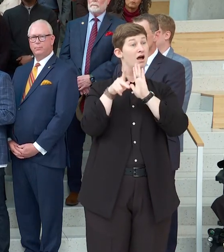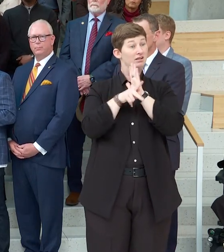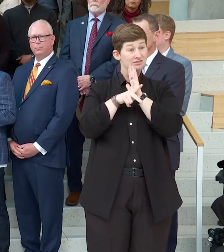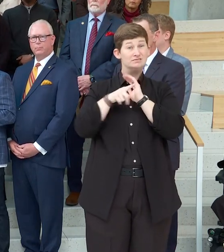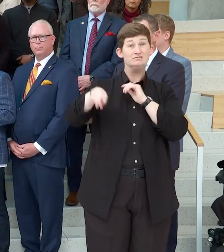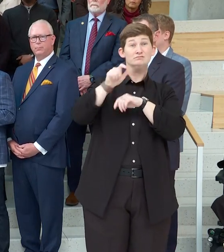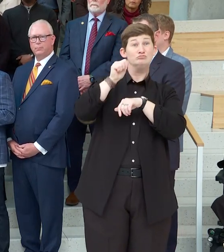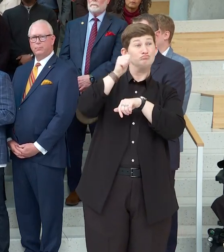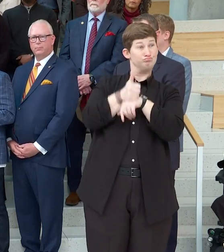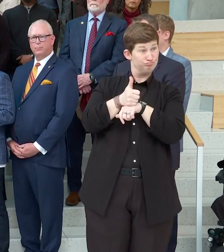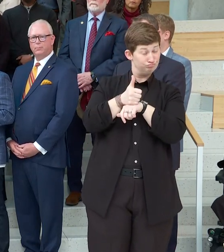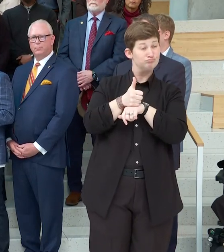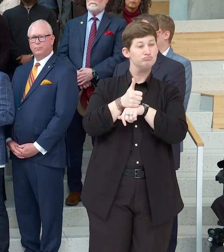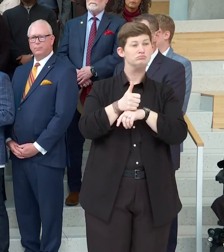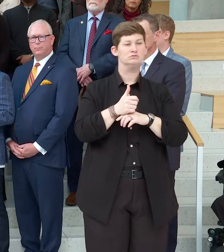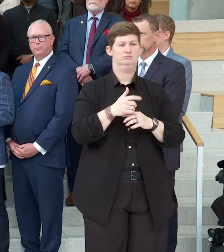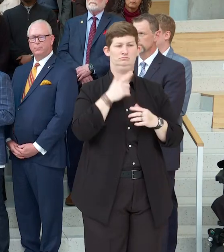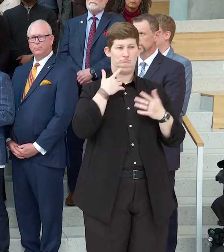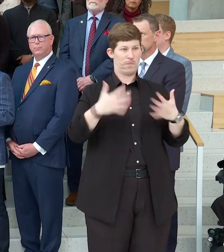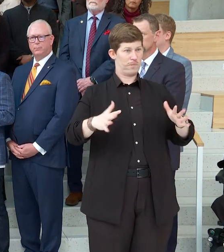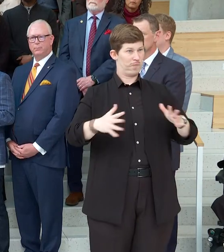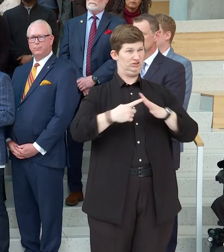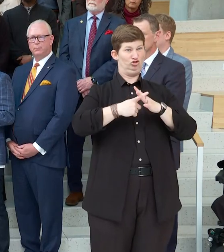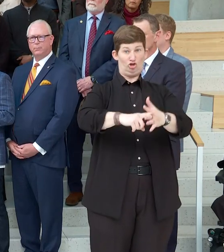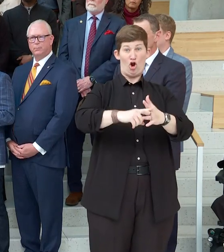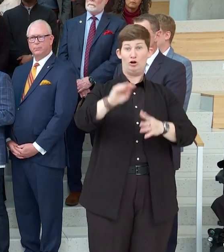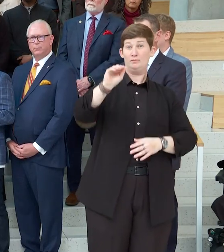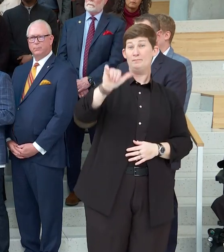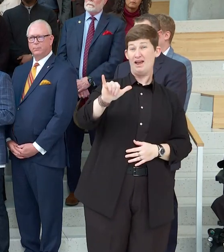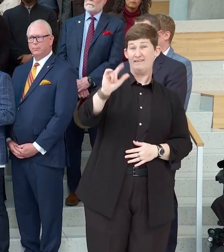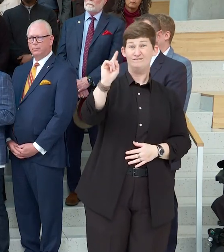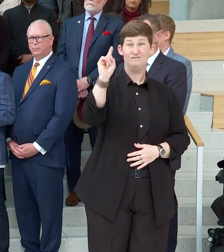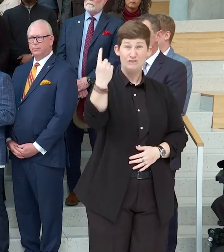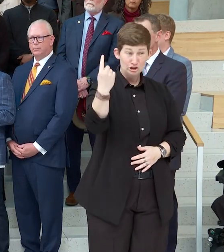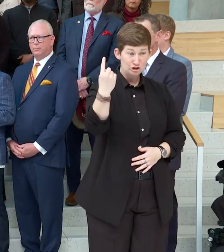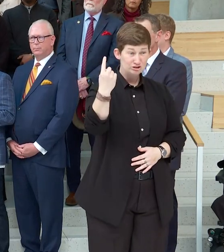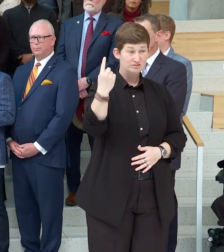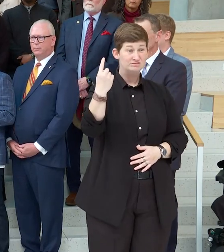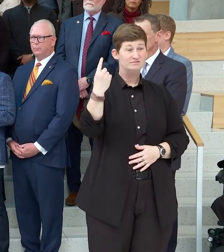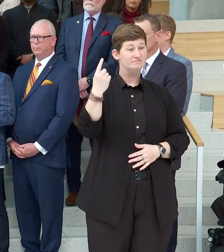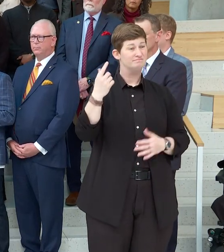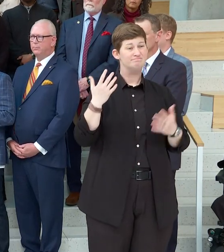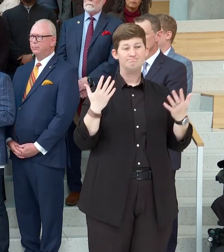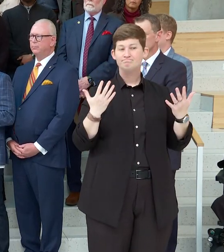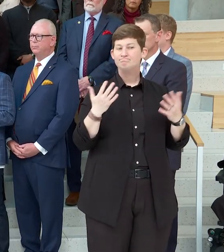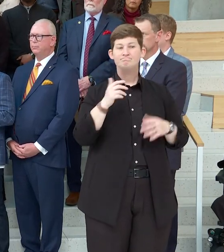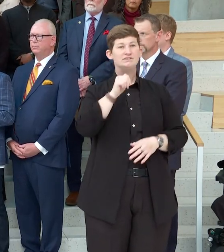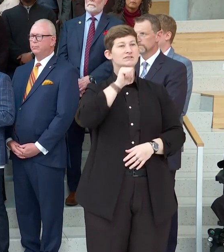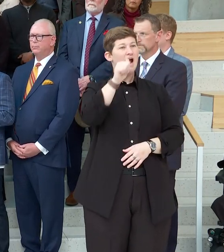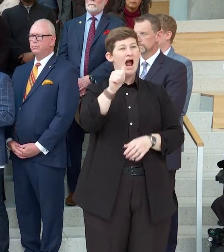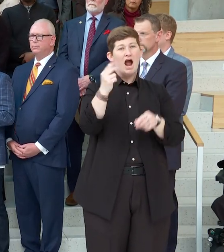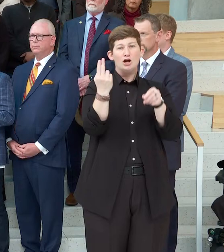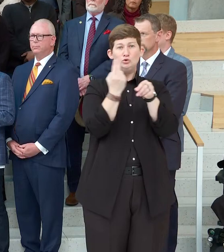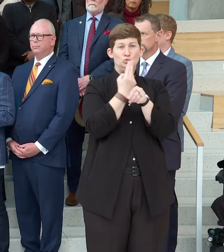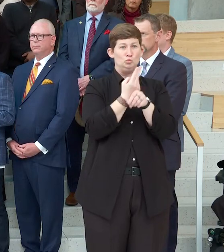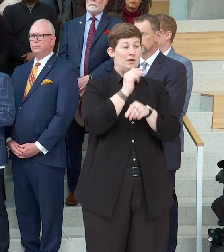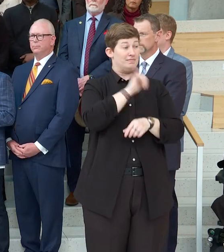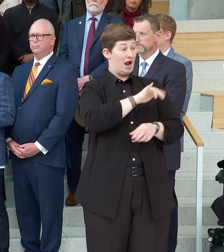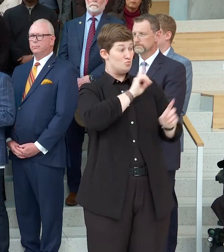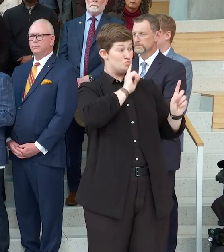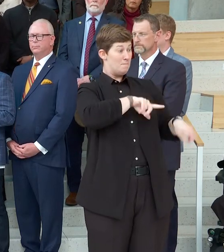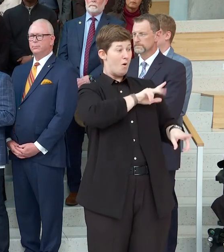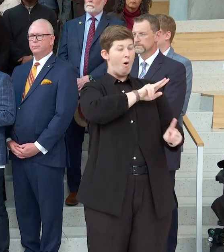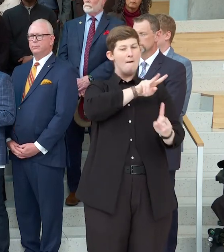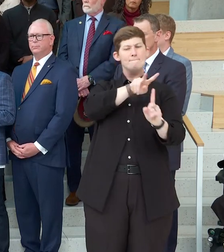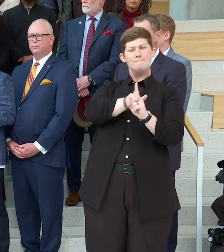forward, that is set to be effective on May 1st, did not use that report in coming to the policy that was put